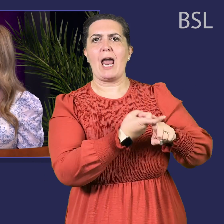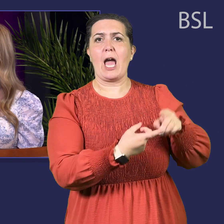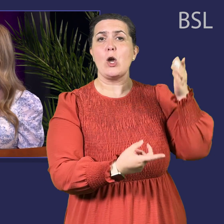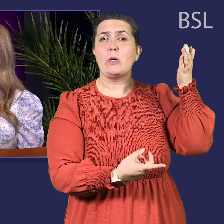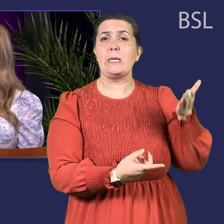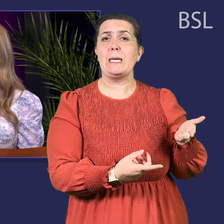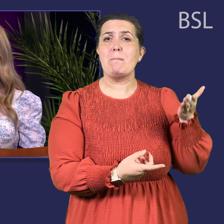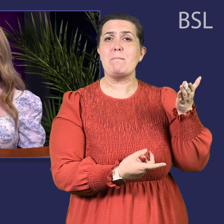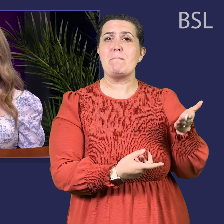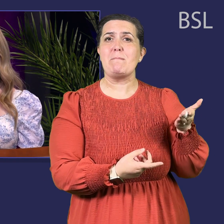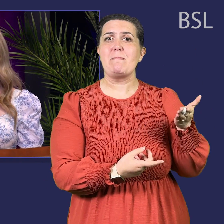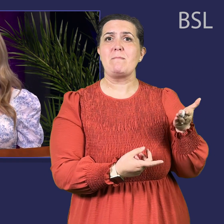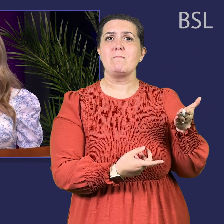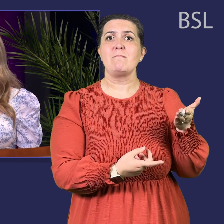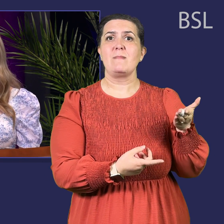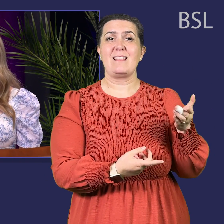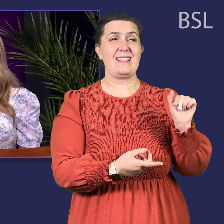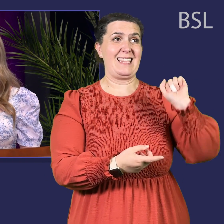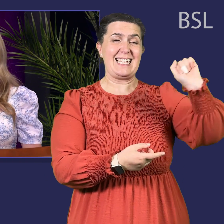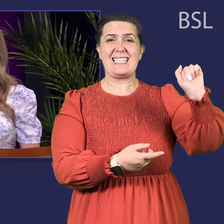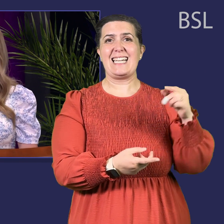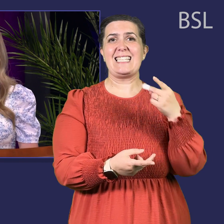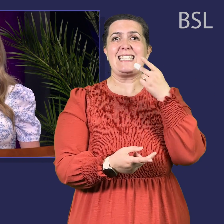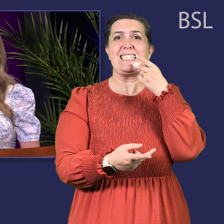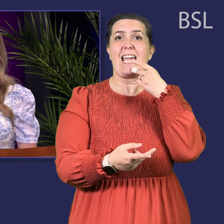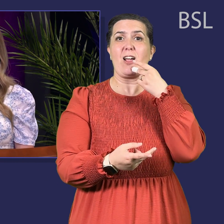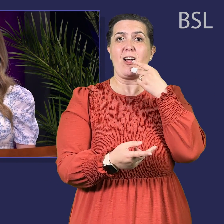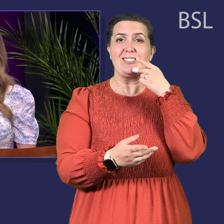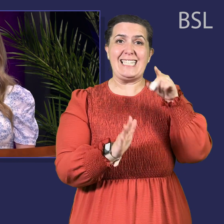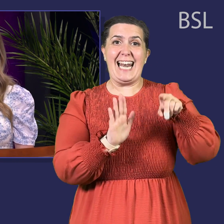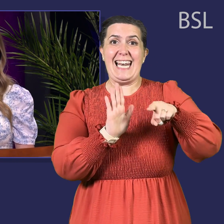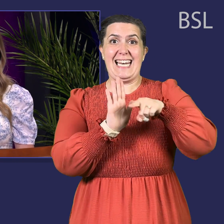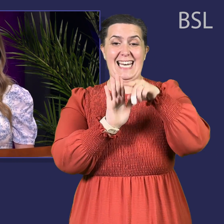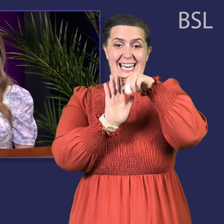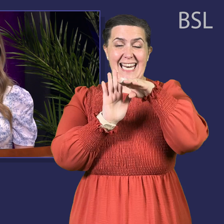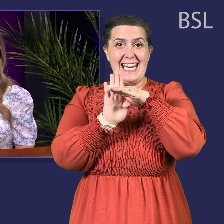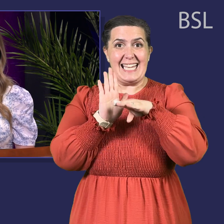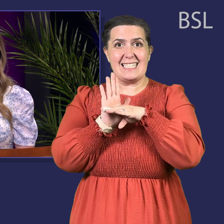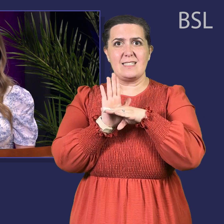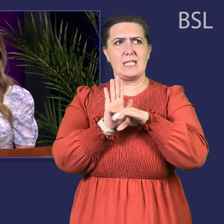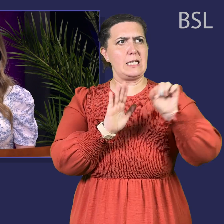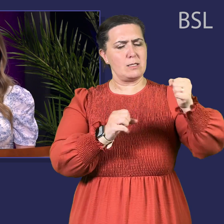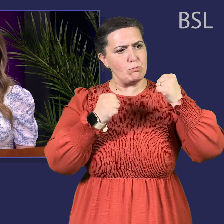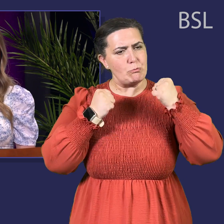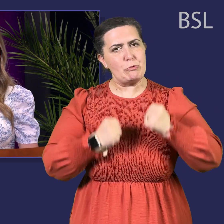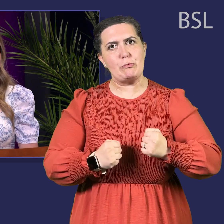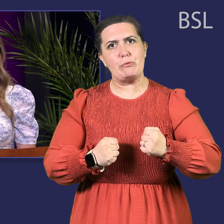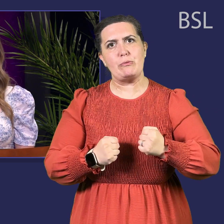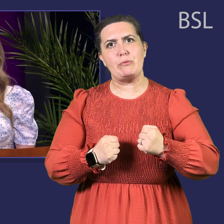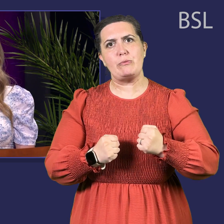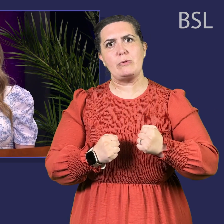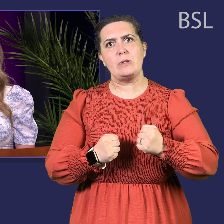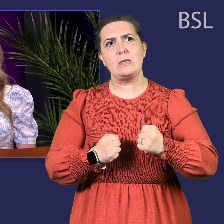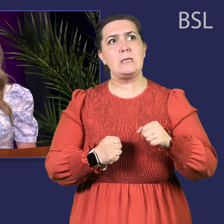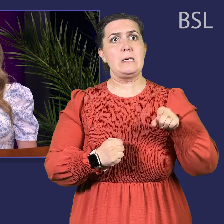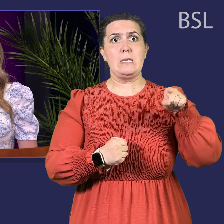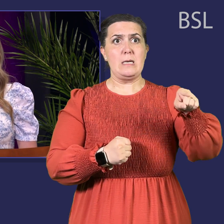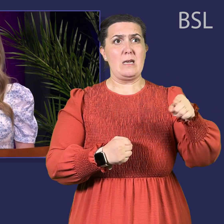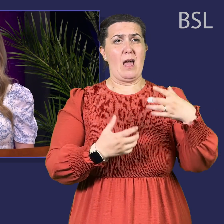is dependable, a man who is reliable. This is the second century highlight I associate with him, his